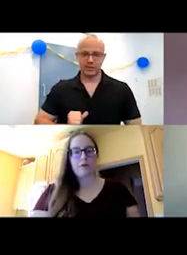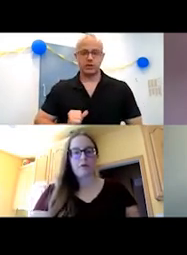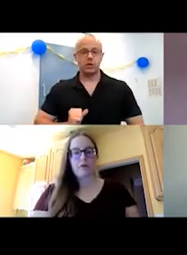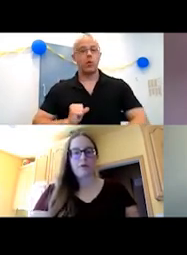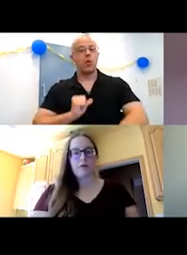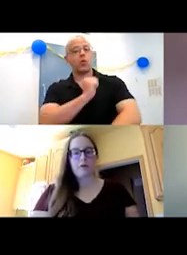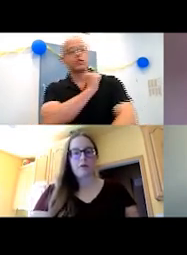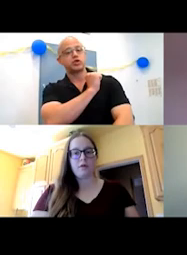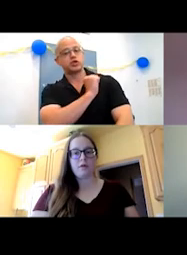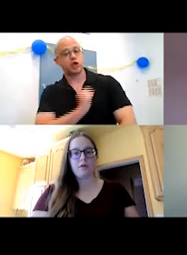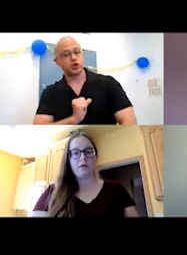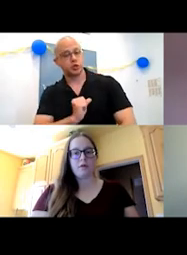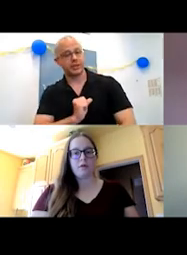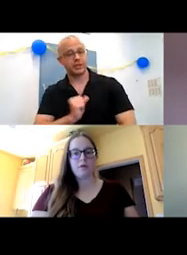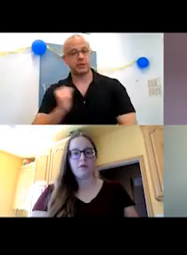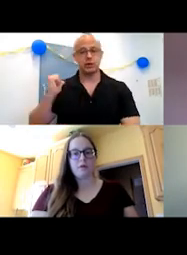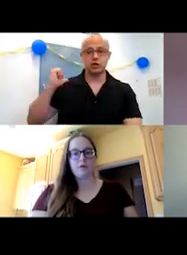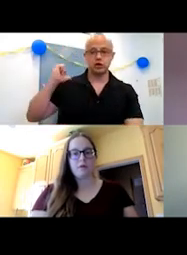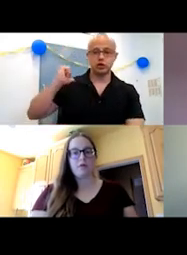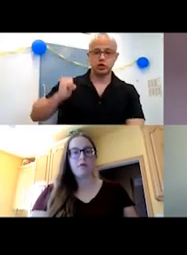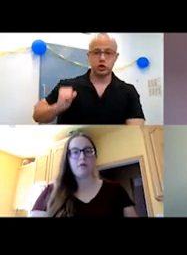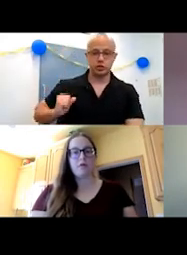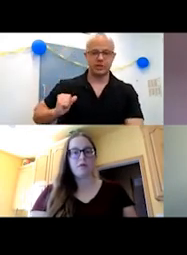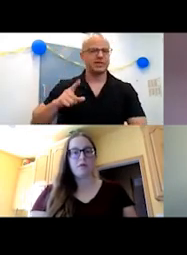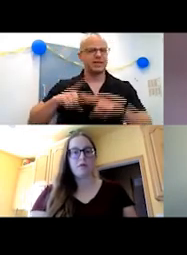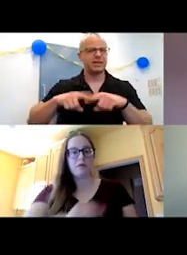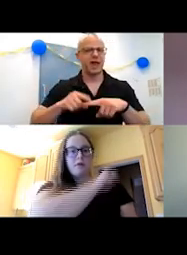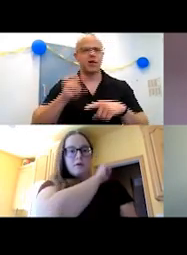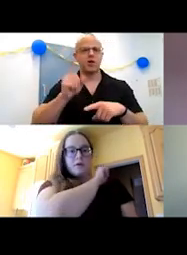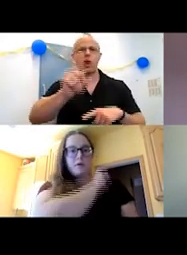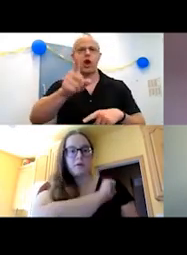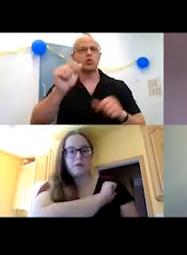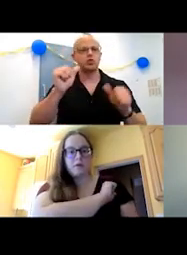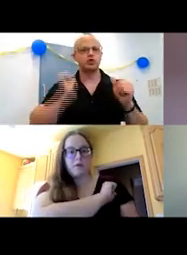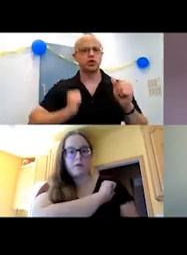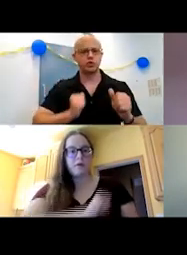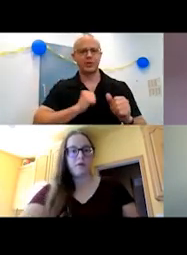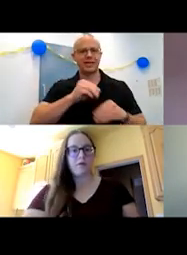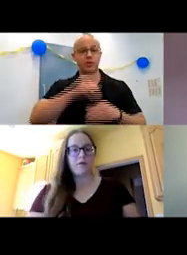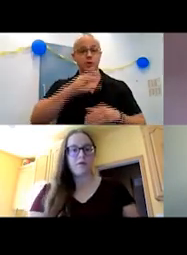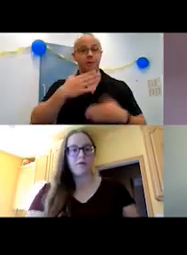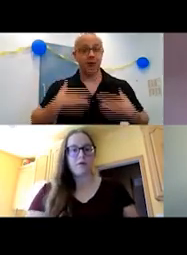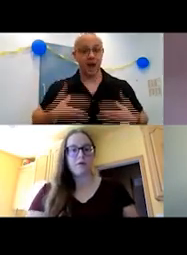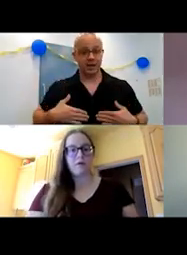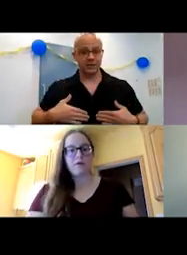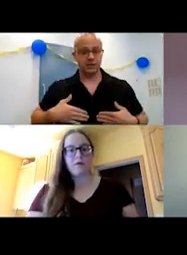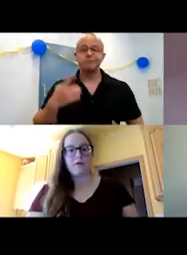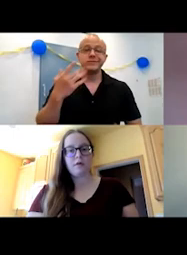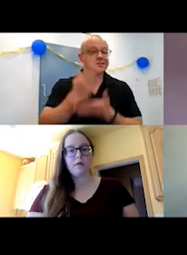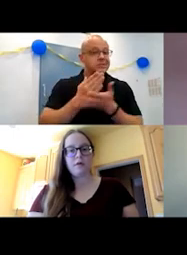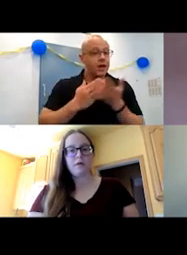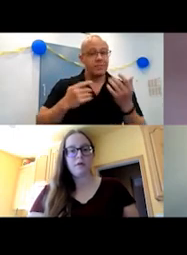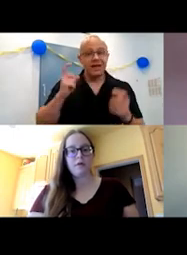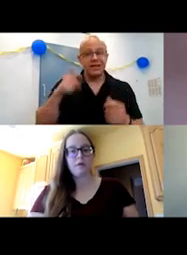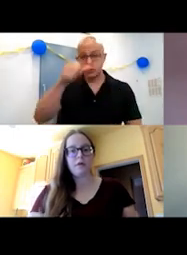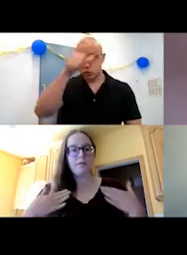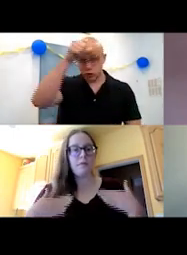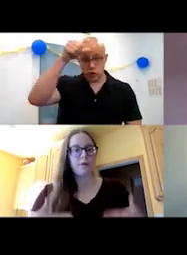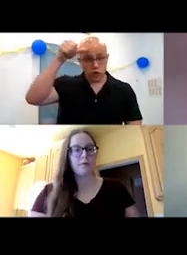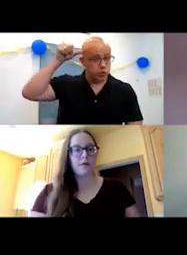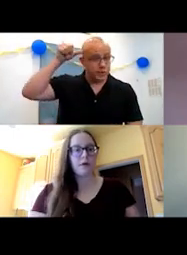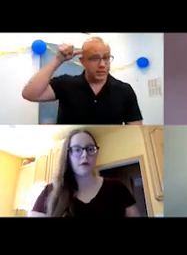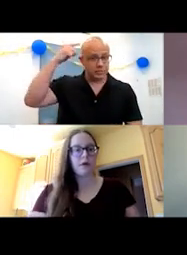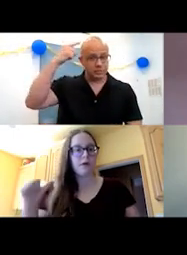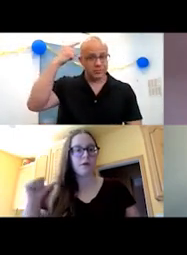if you want to use your own body, saying that you are getting surgery or had surgery, you can show